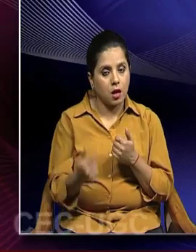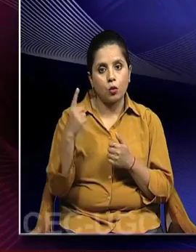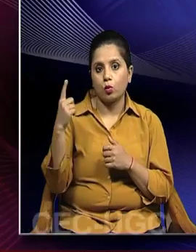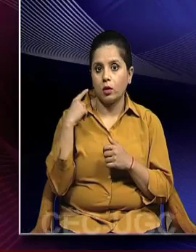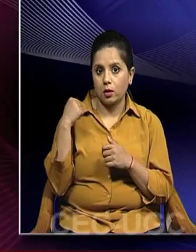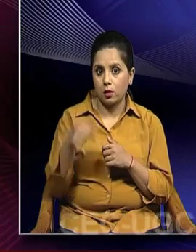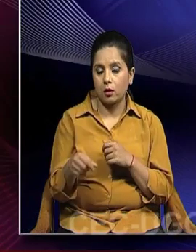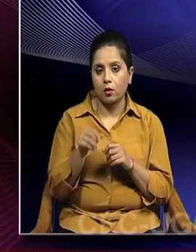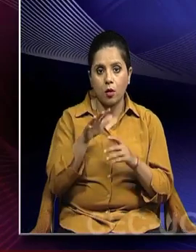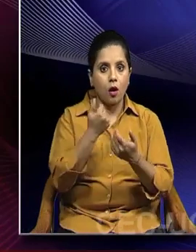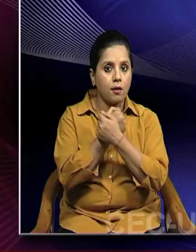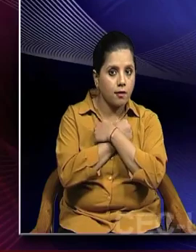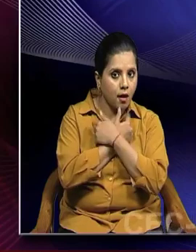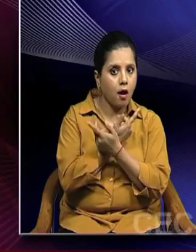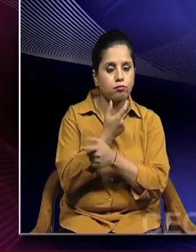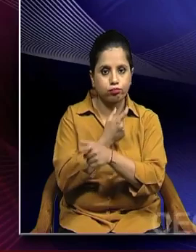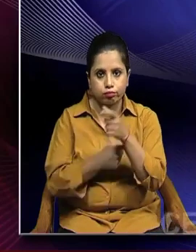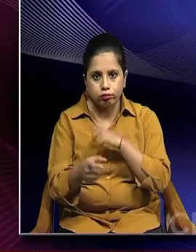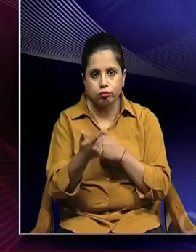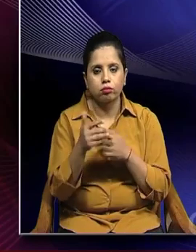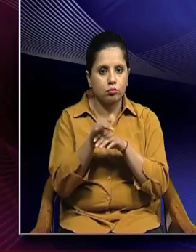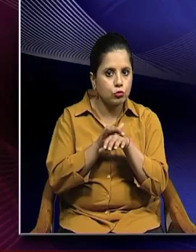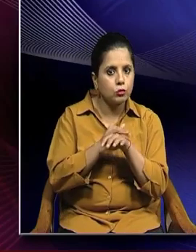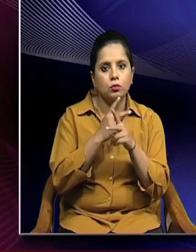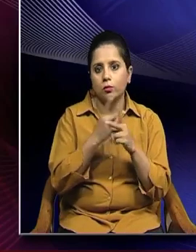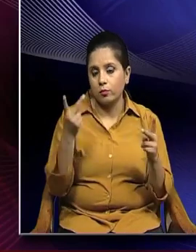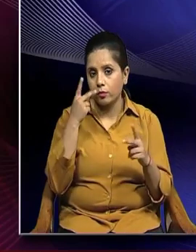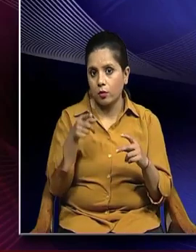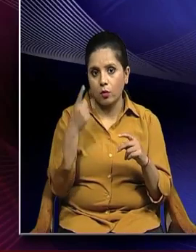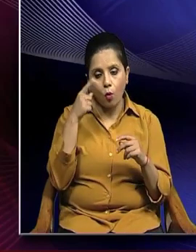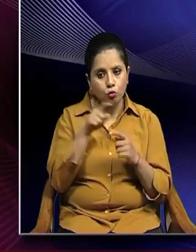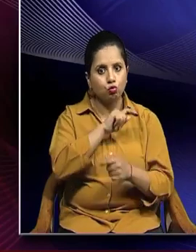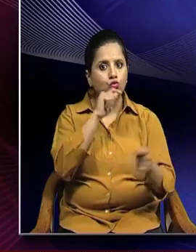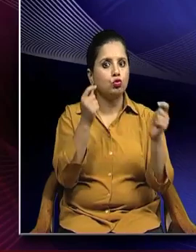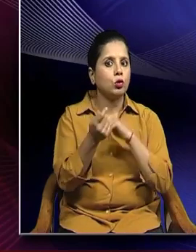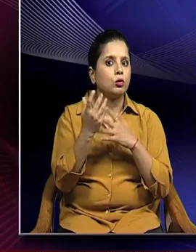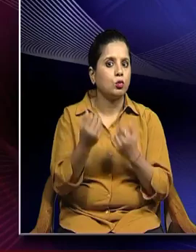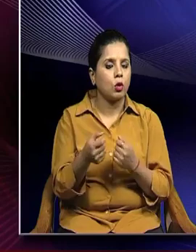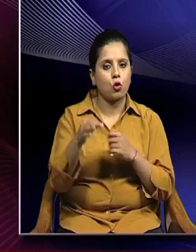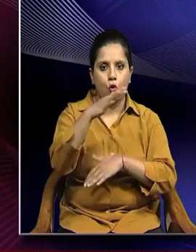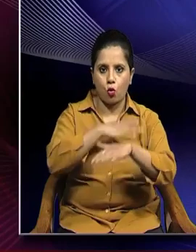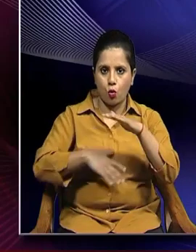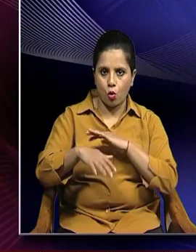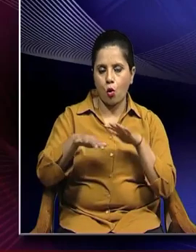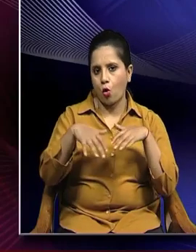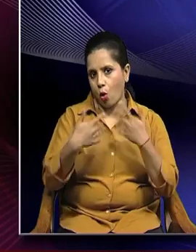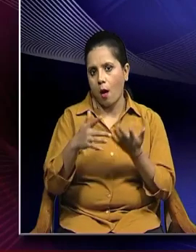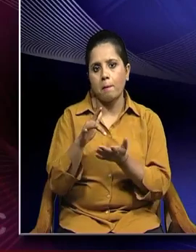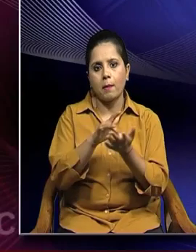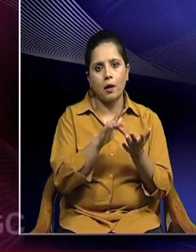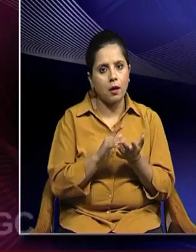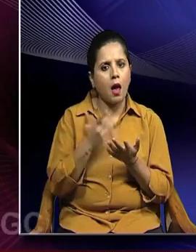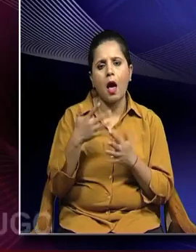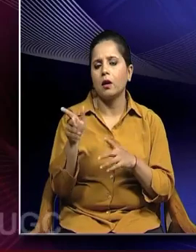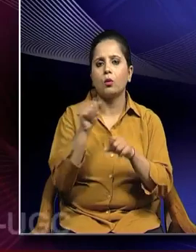the approach of love, compassion and devotion in order to transform the organization or the place wherever they